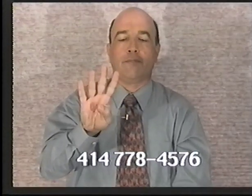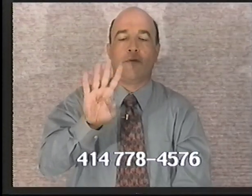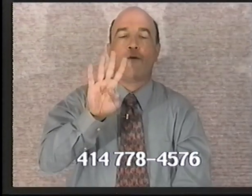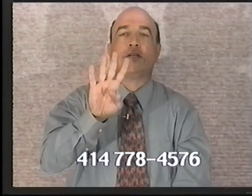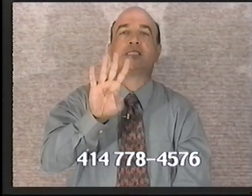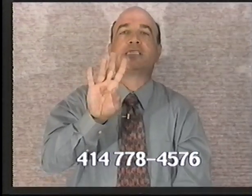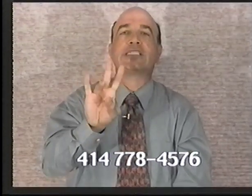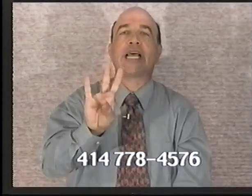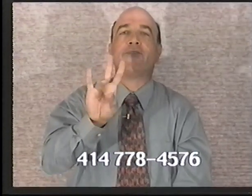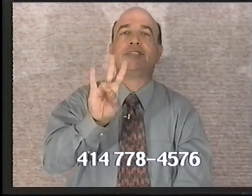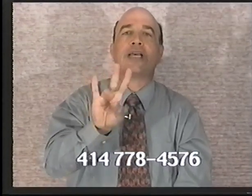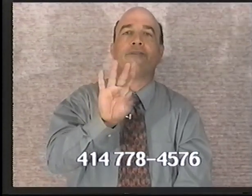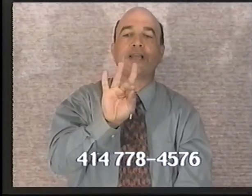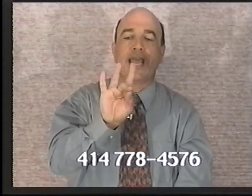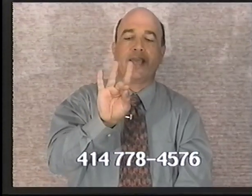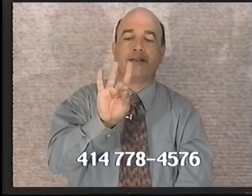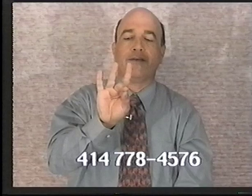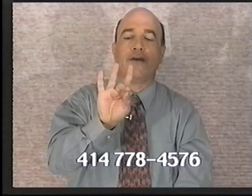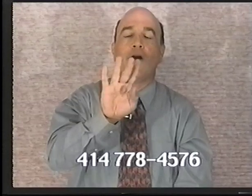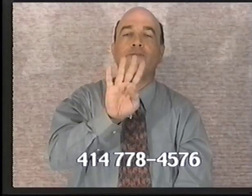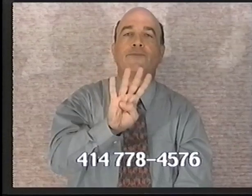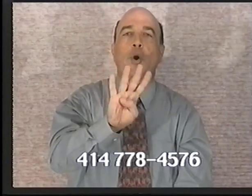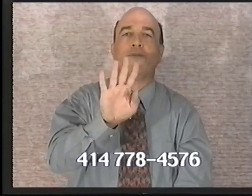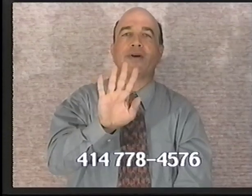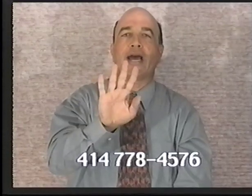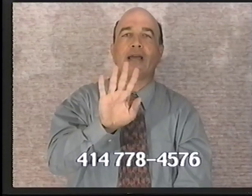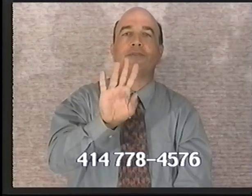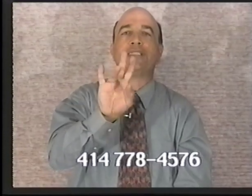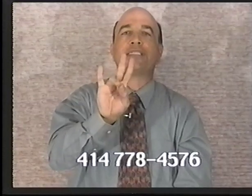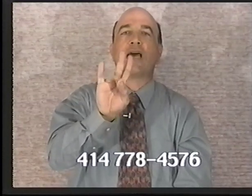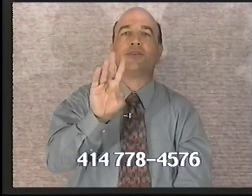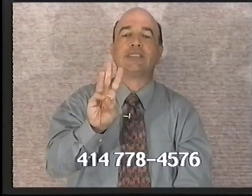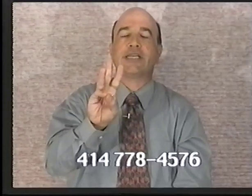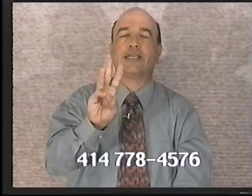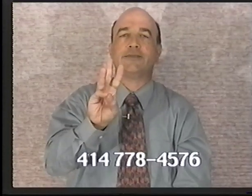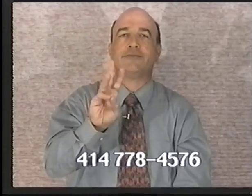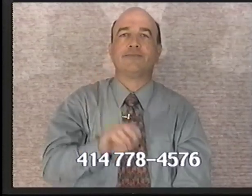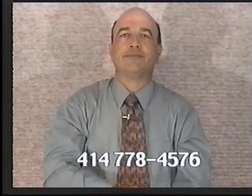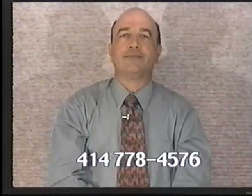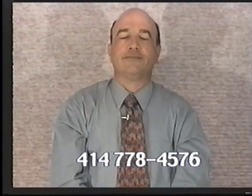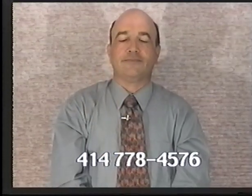414-778-4576.